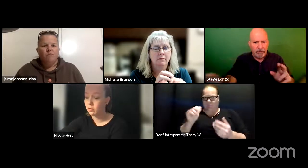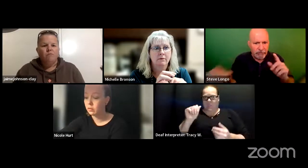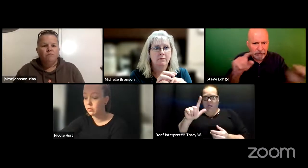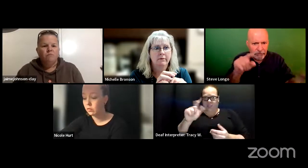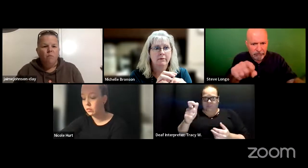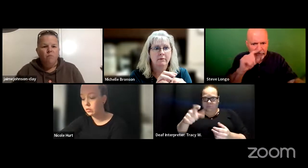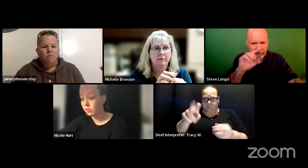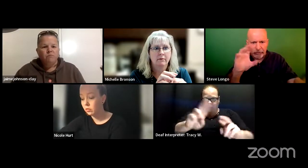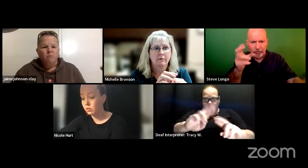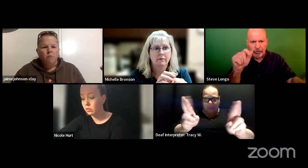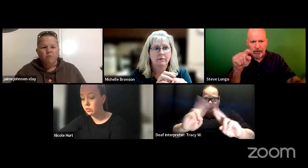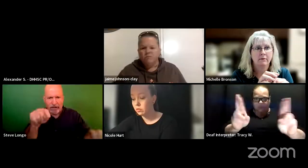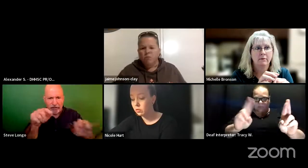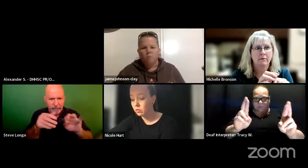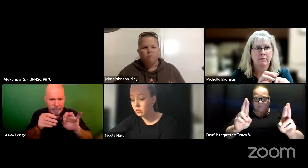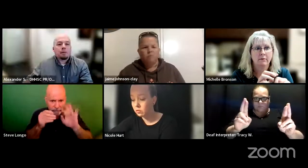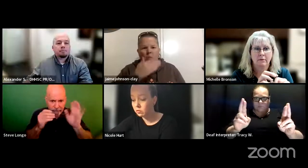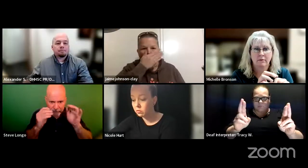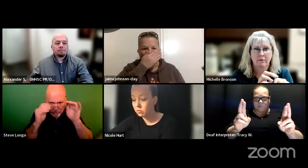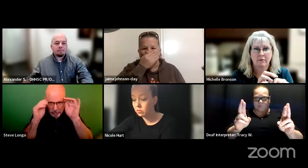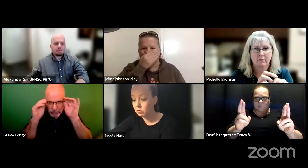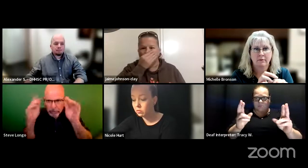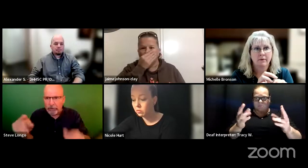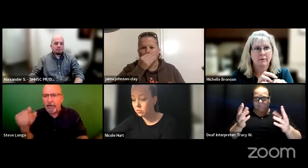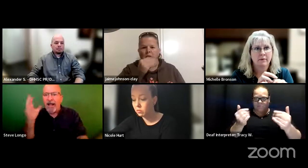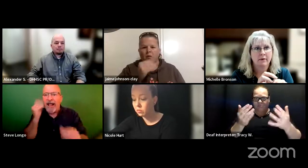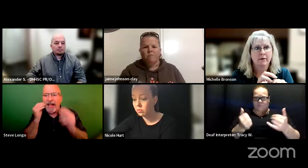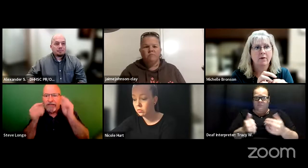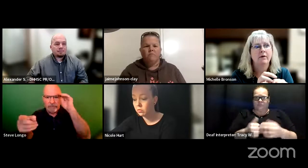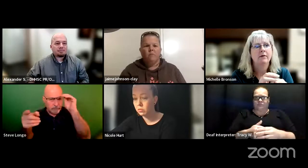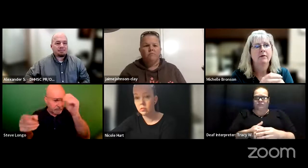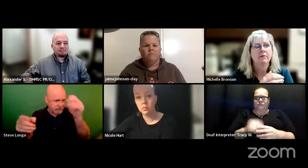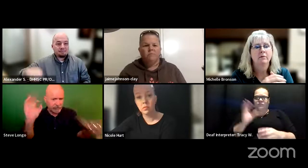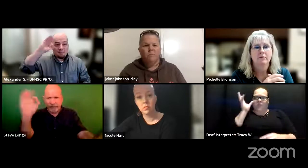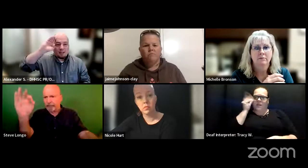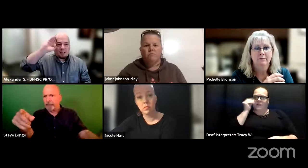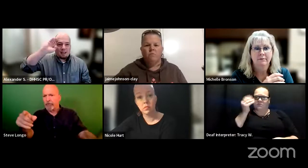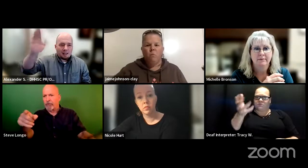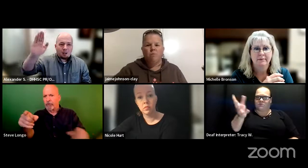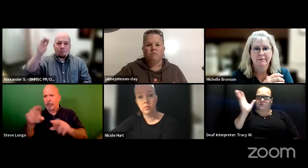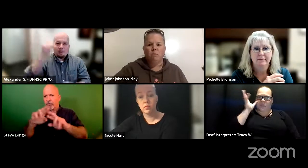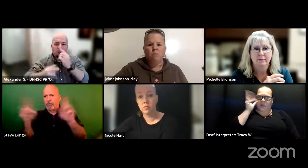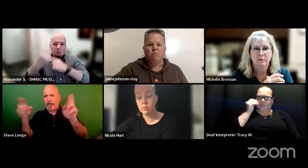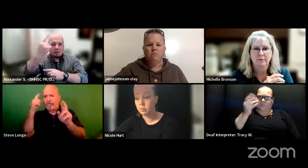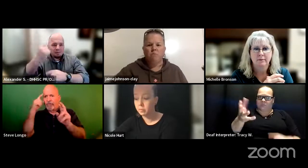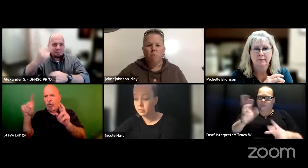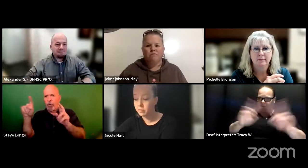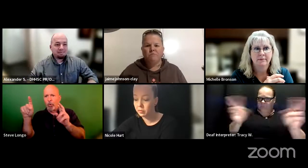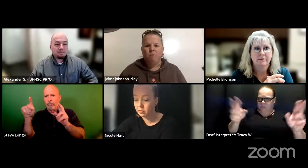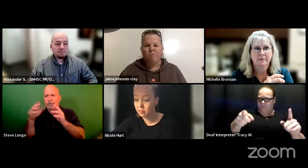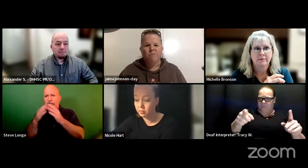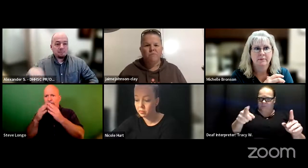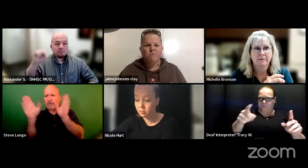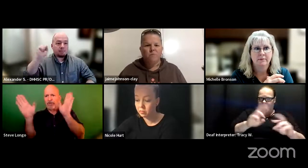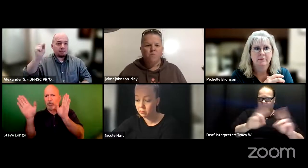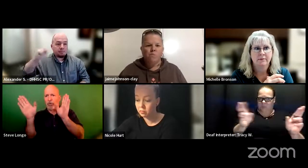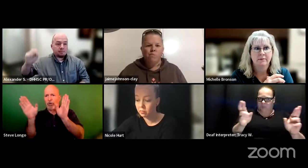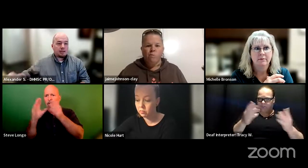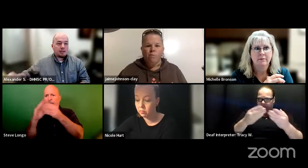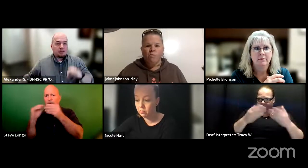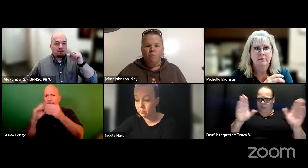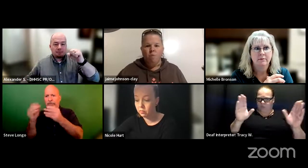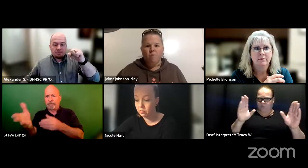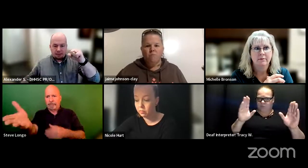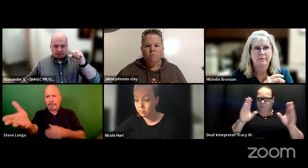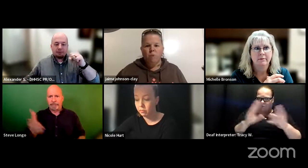which we can take the comment from the community member. So Alex will share that with us. Alex,